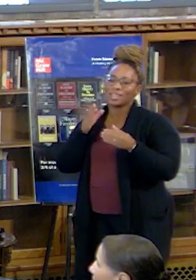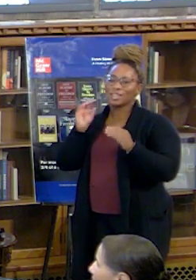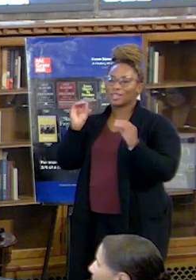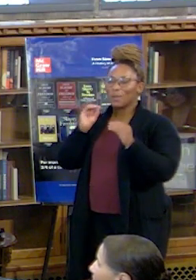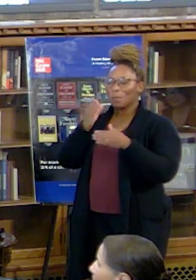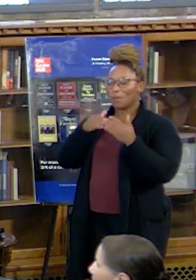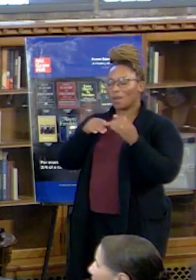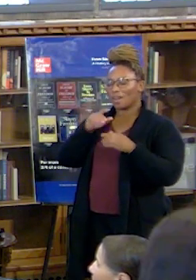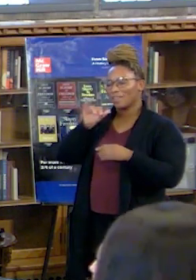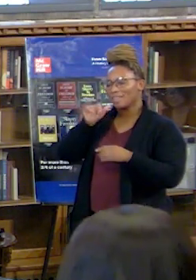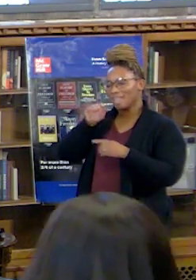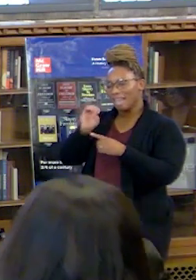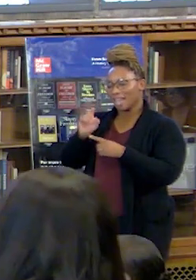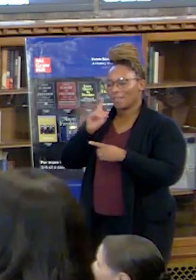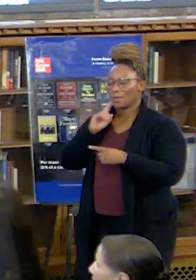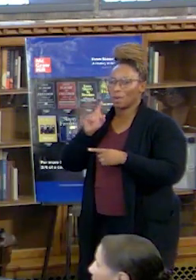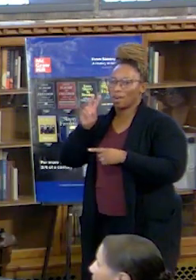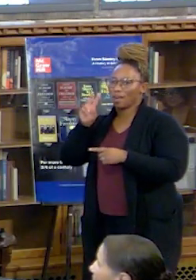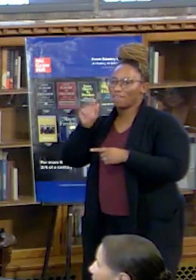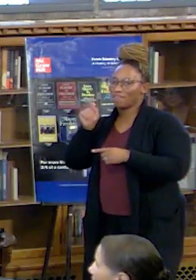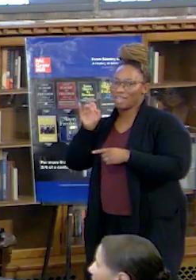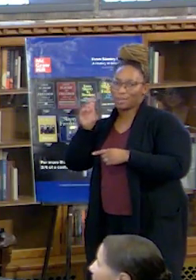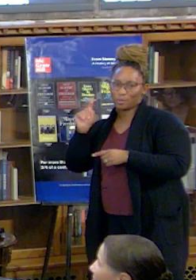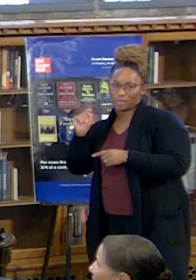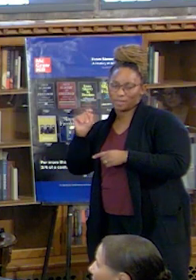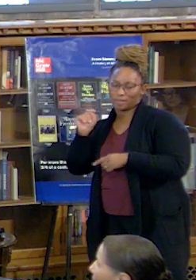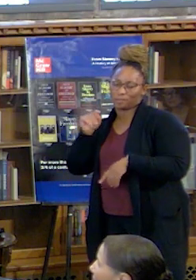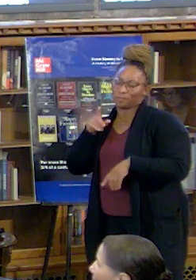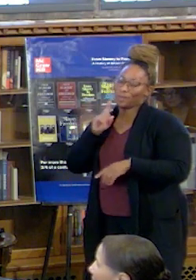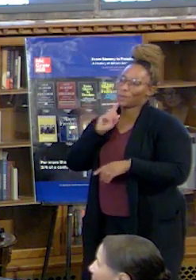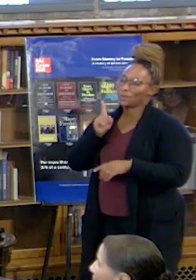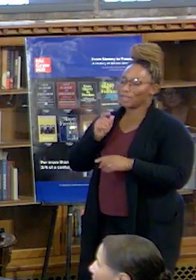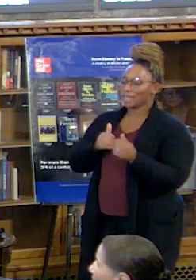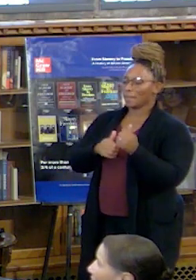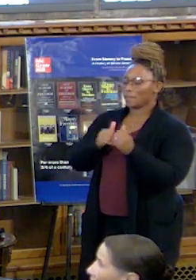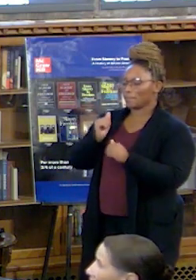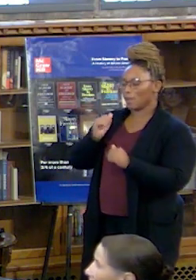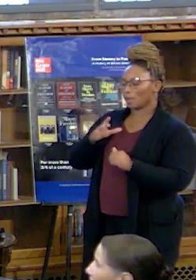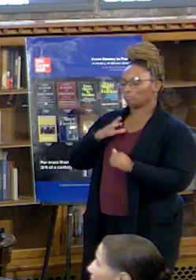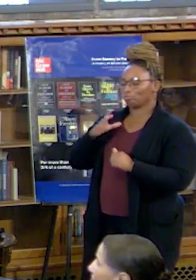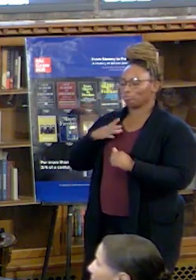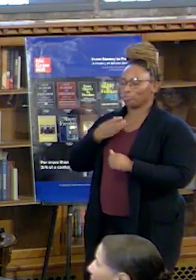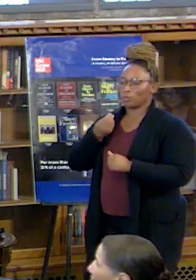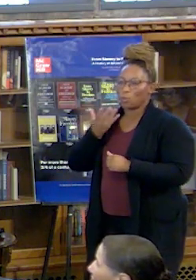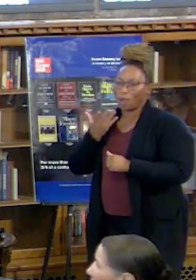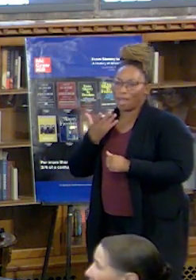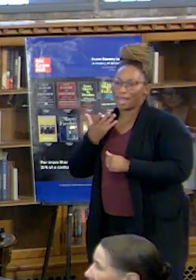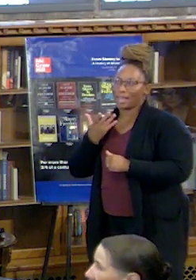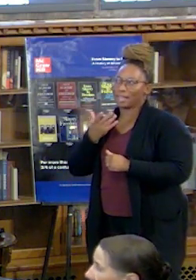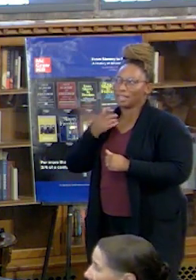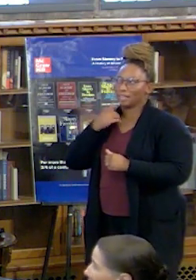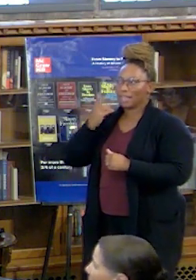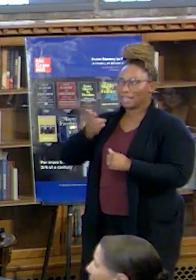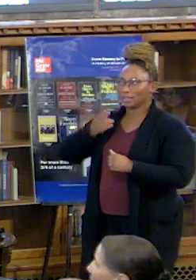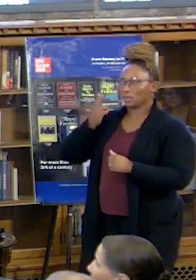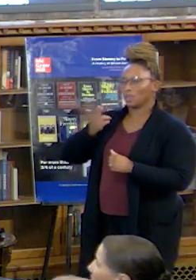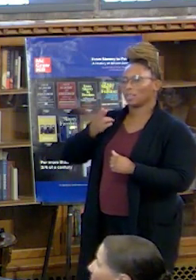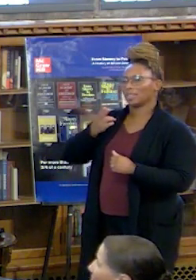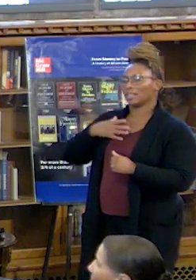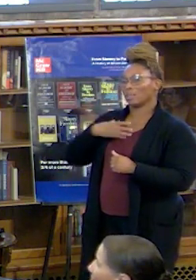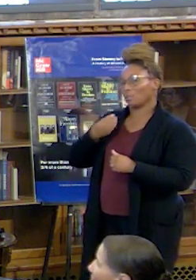Yale or Vanderbilt nor really most predominantly white or should we say